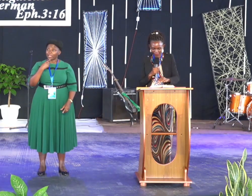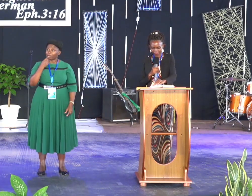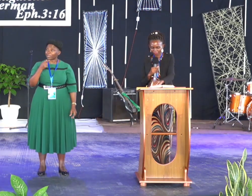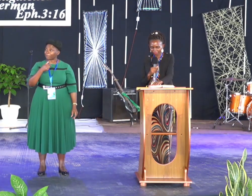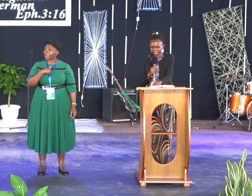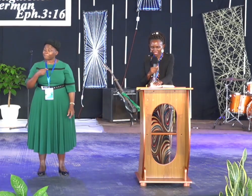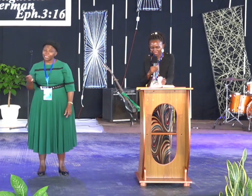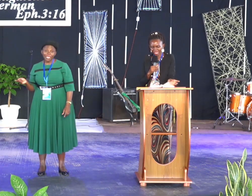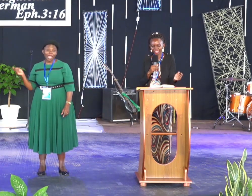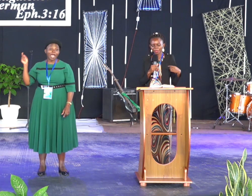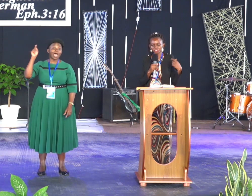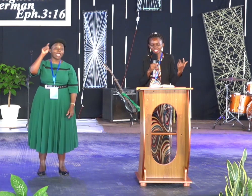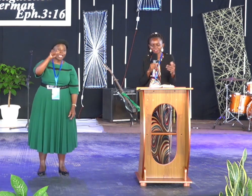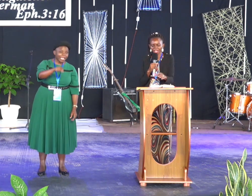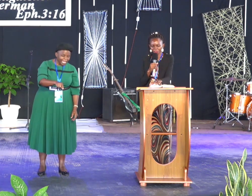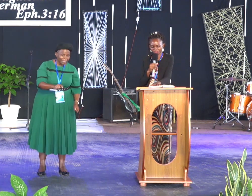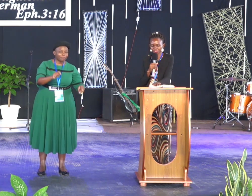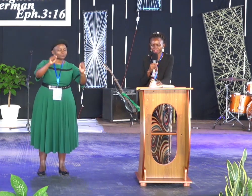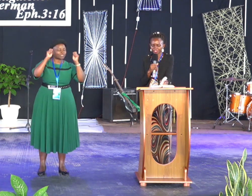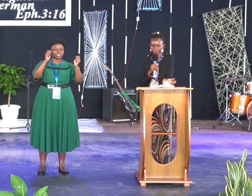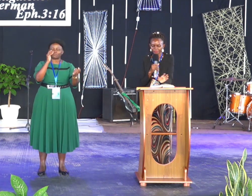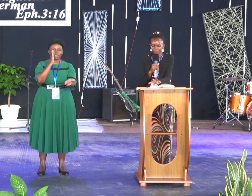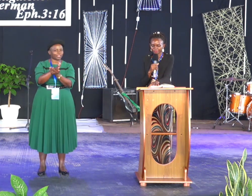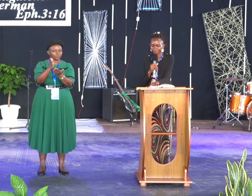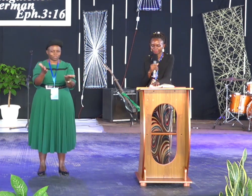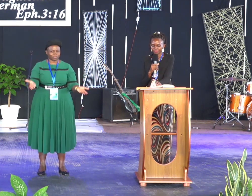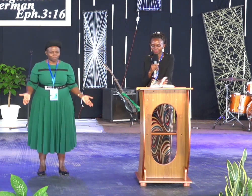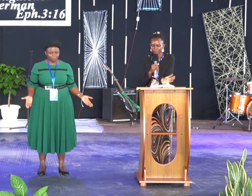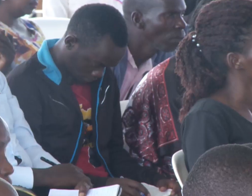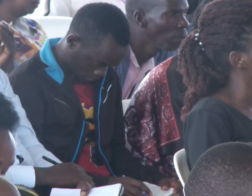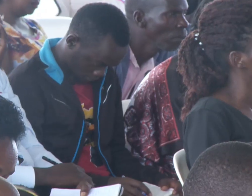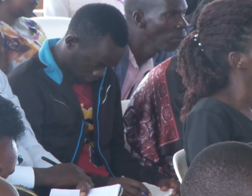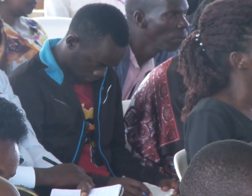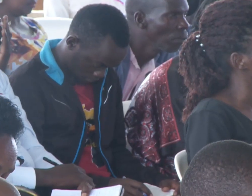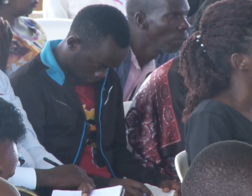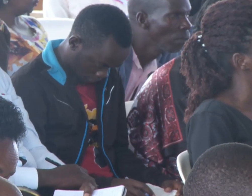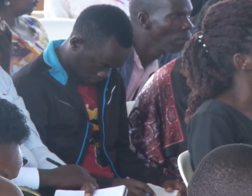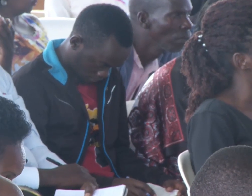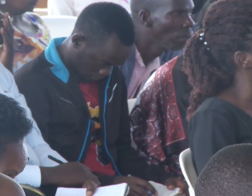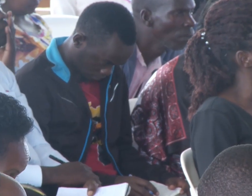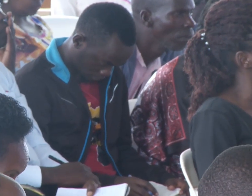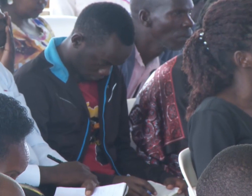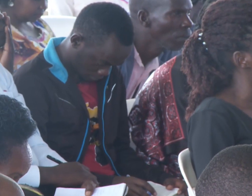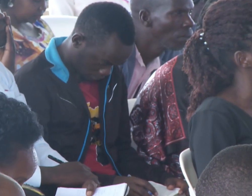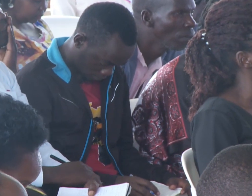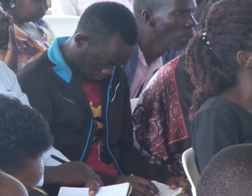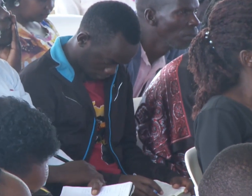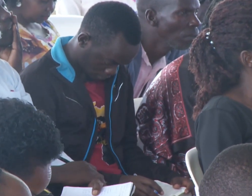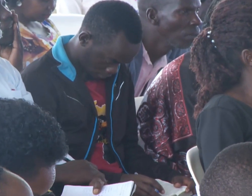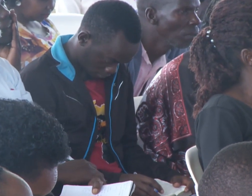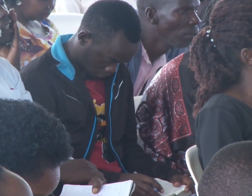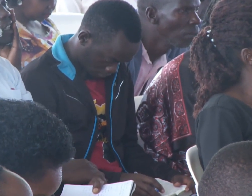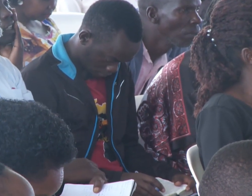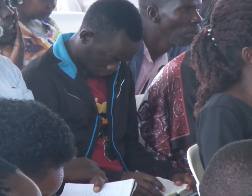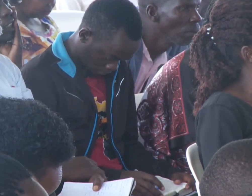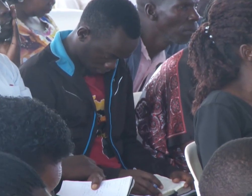najja kujulira mazima. That I came to testify of truth. Jukira atugamenti ekigambo kyange mazima. Remember he has said my word